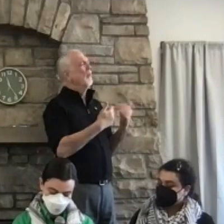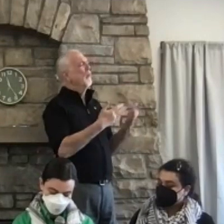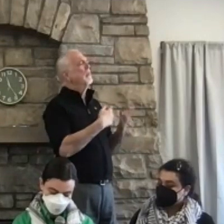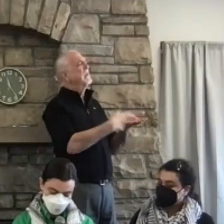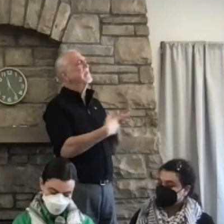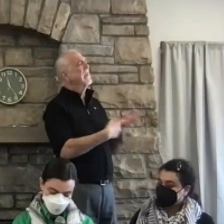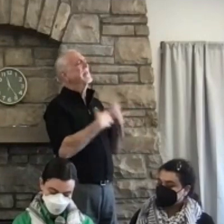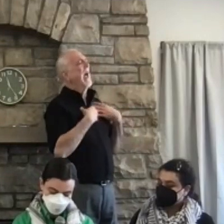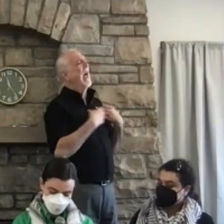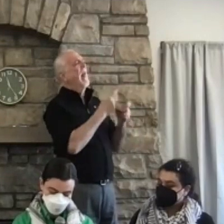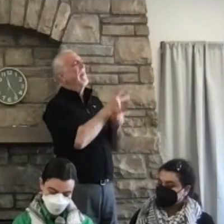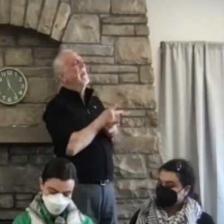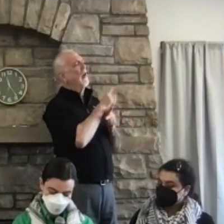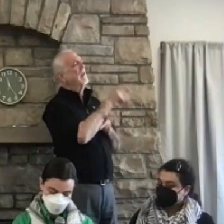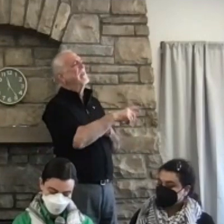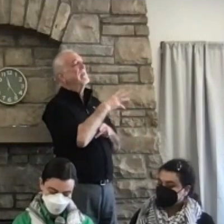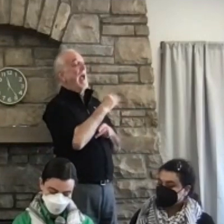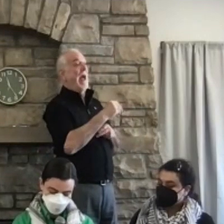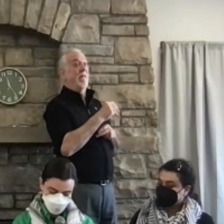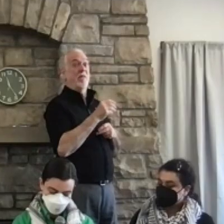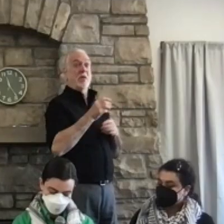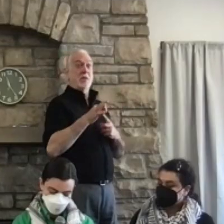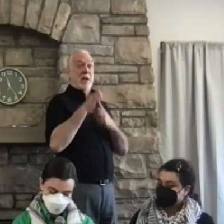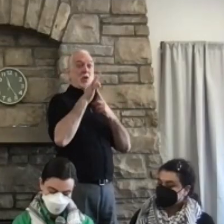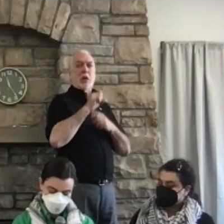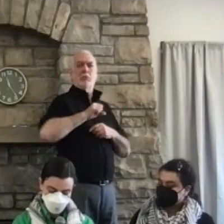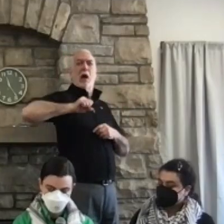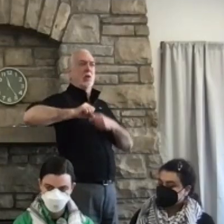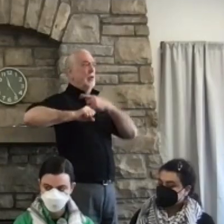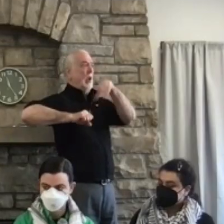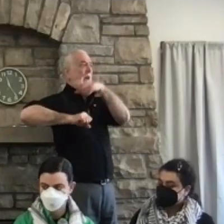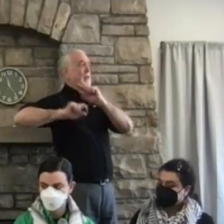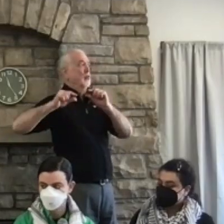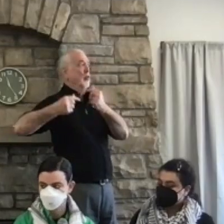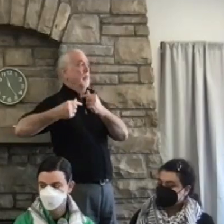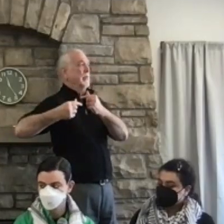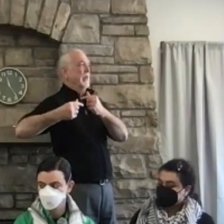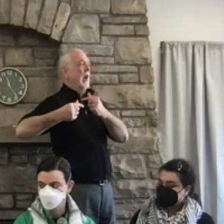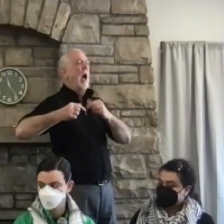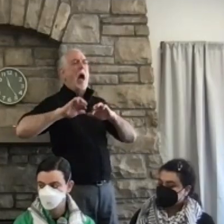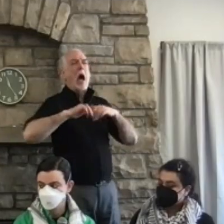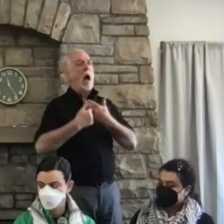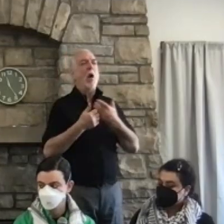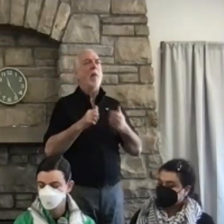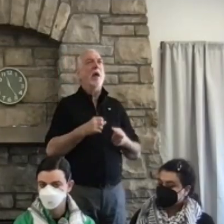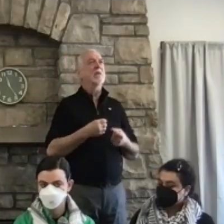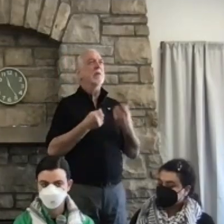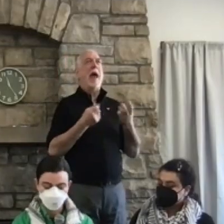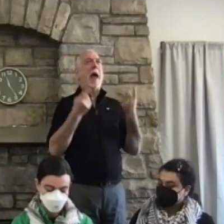needs, especially for marginalized groups, are shaped by the larger struggles for human rights, justice, and